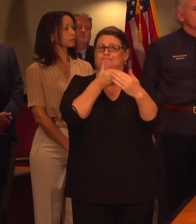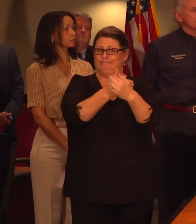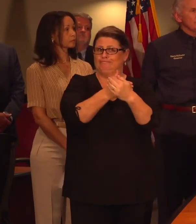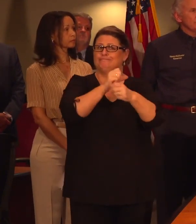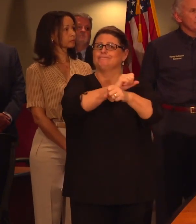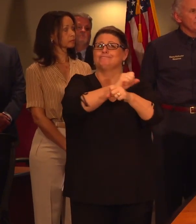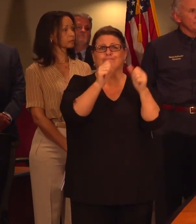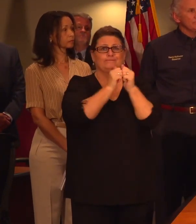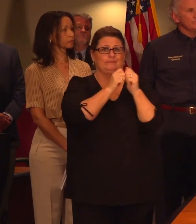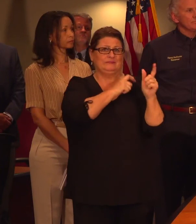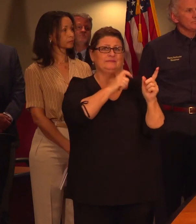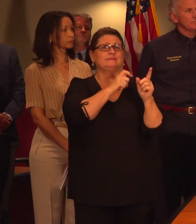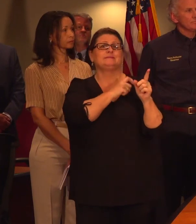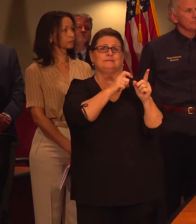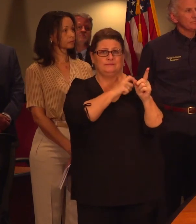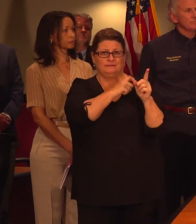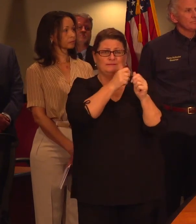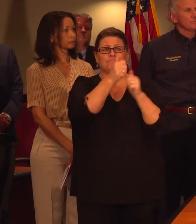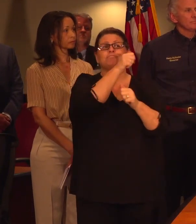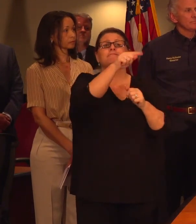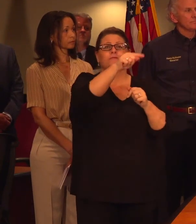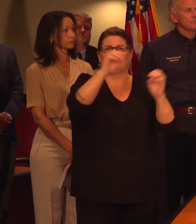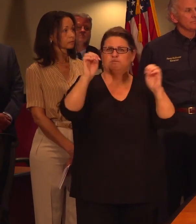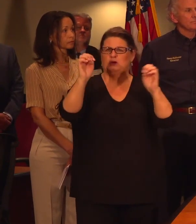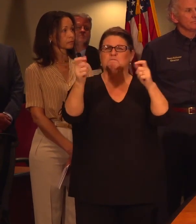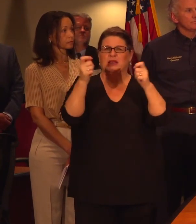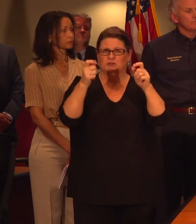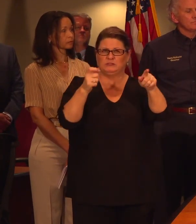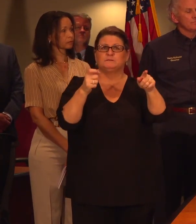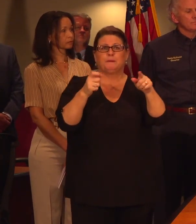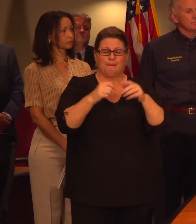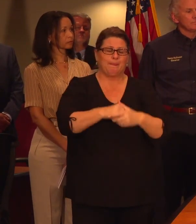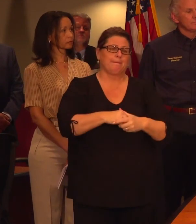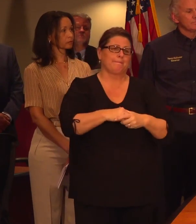our local partners, law enforcement, emergency management partners, I'll say.